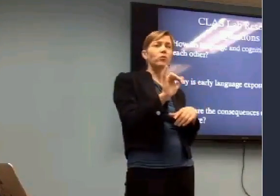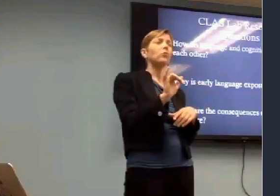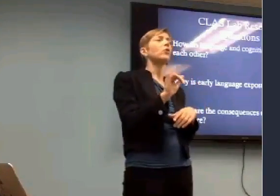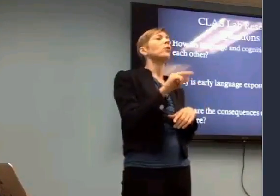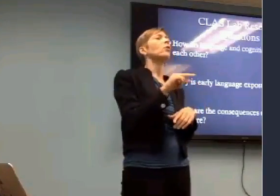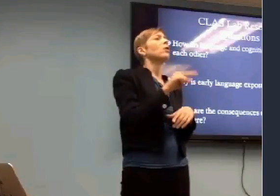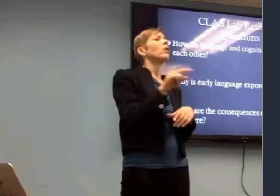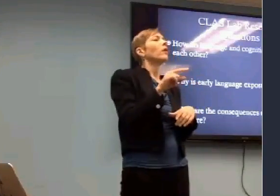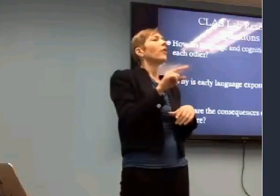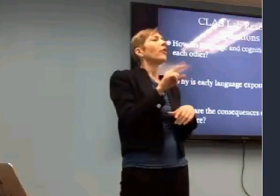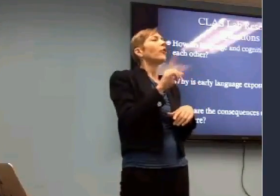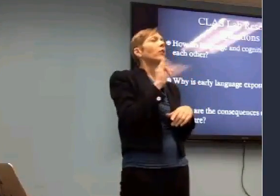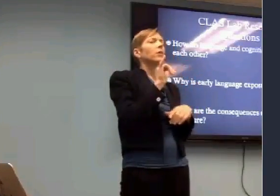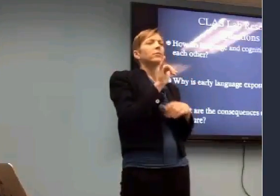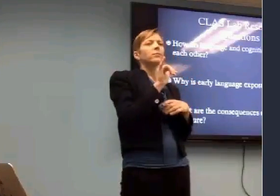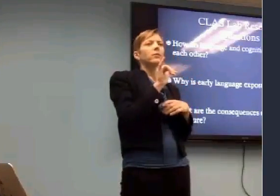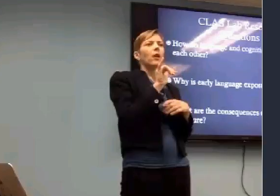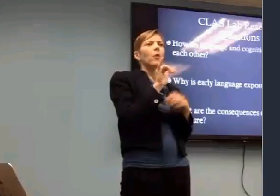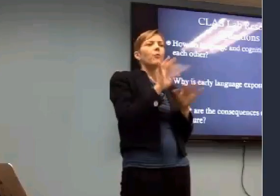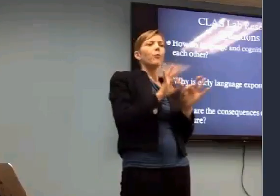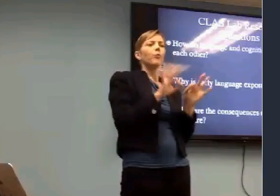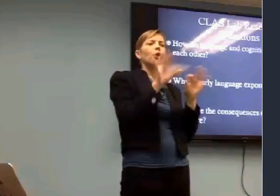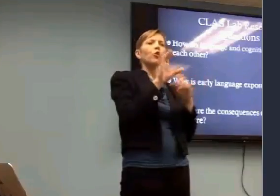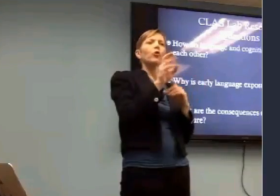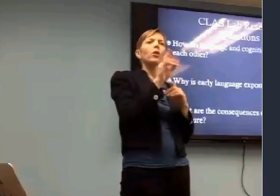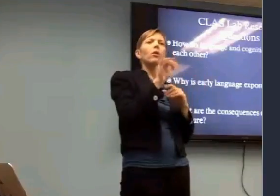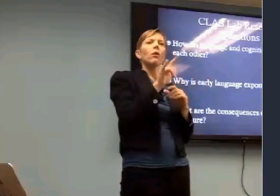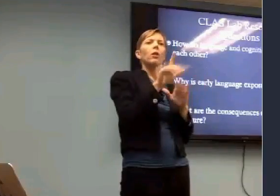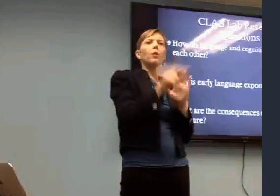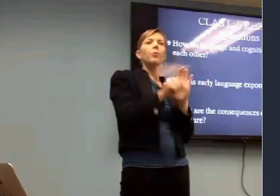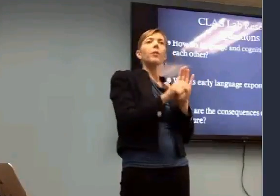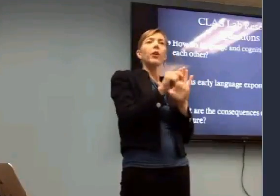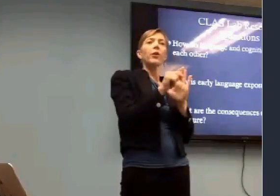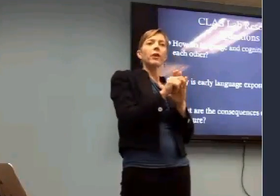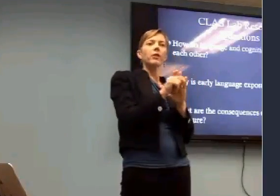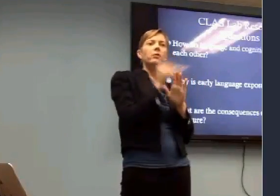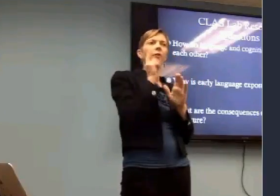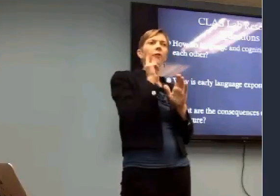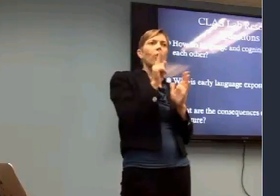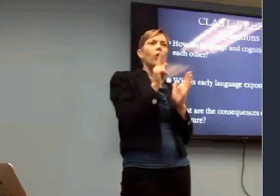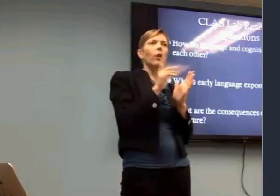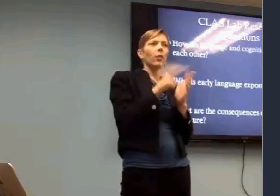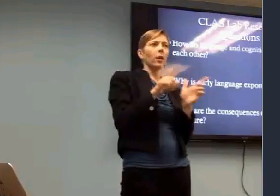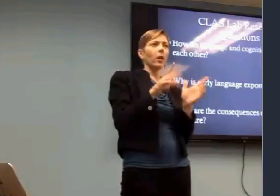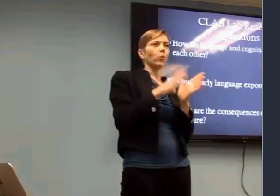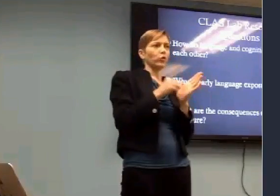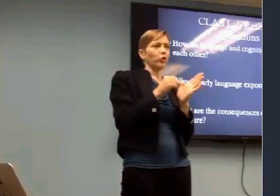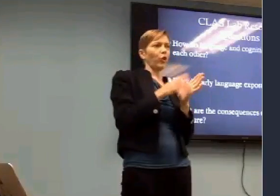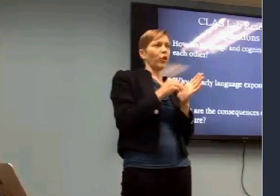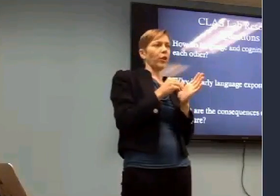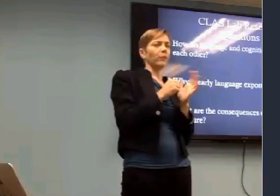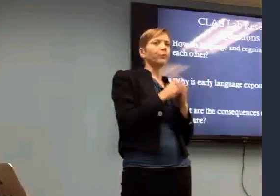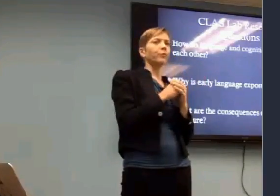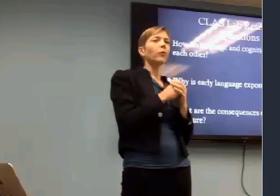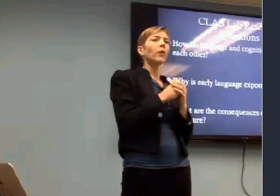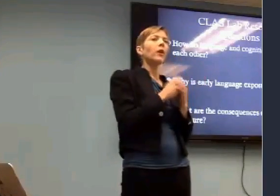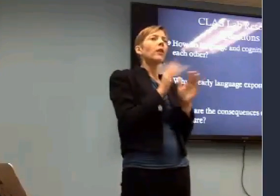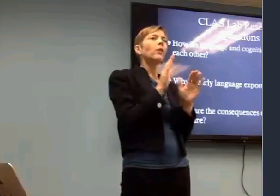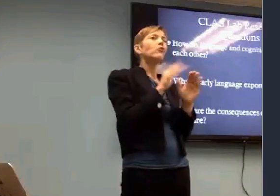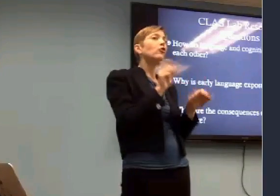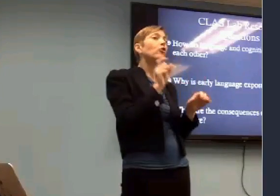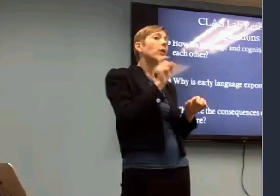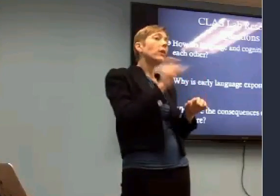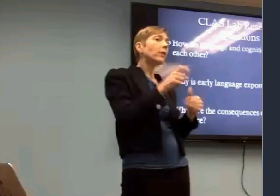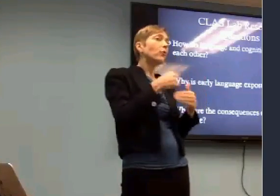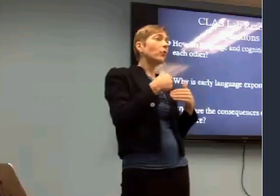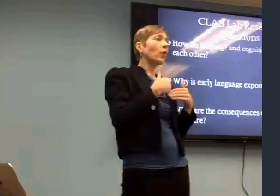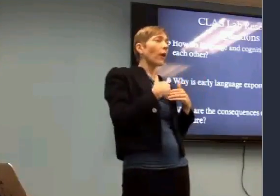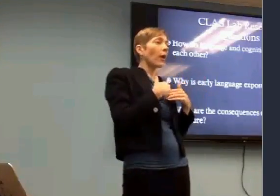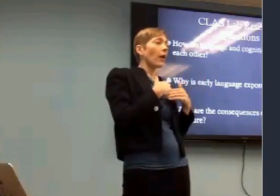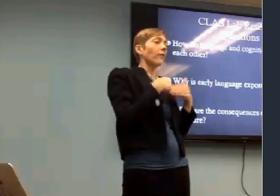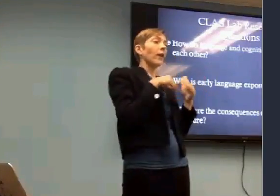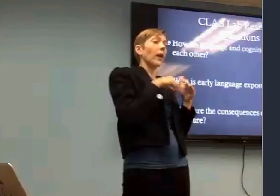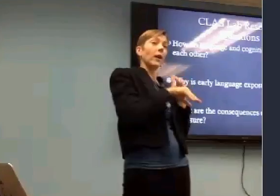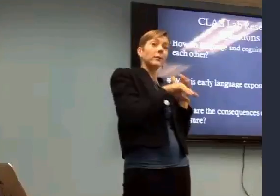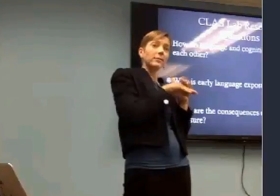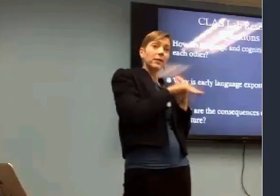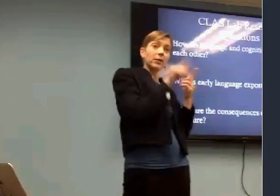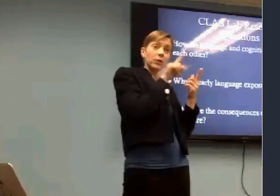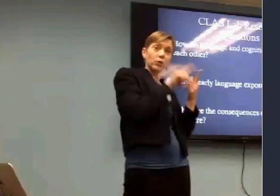most modalities of language, there are critical periods for language learning. Children need